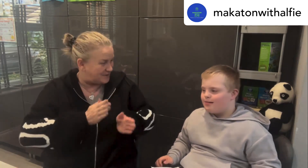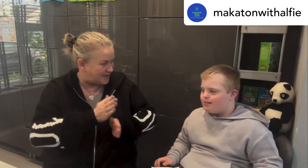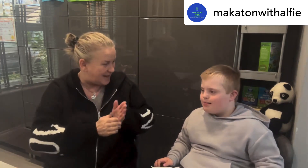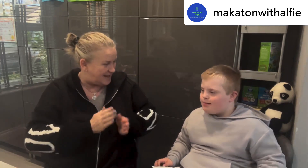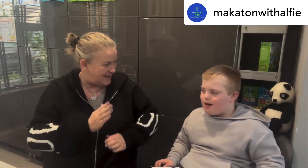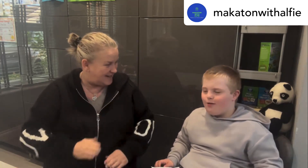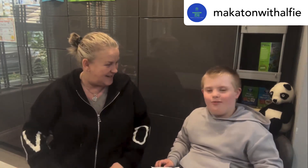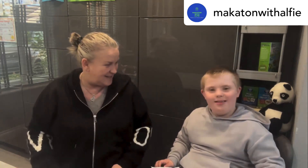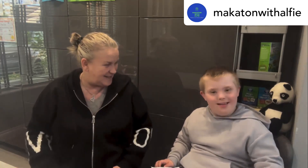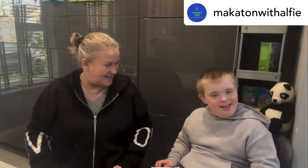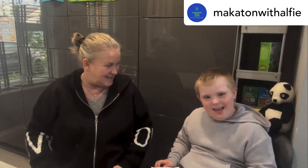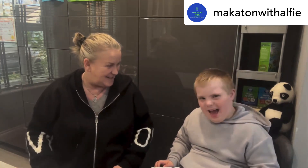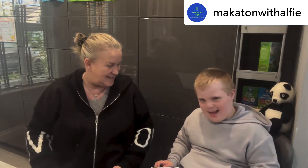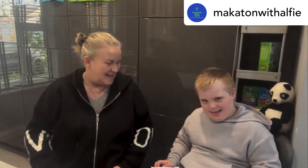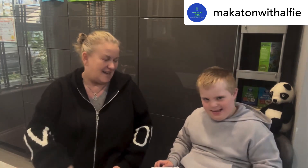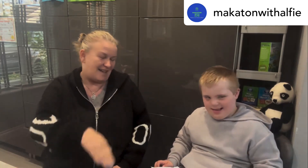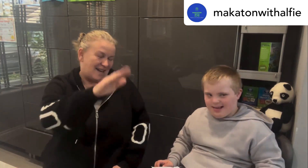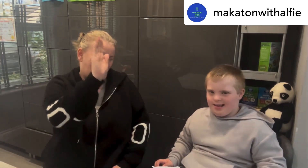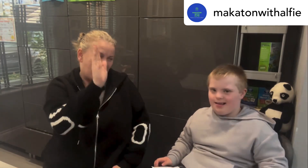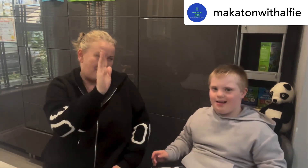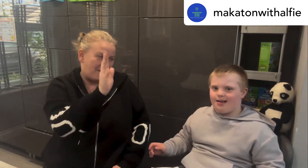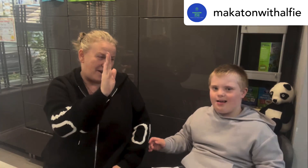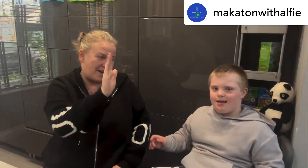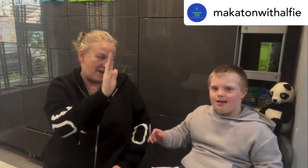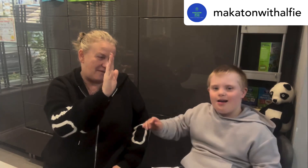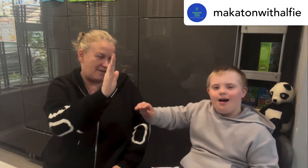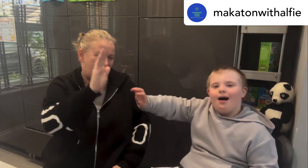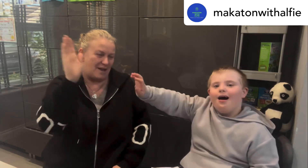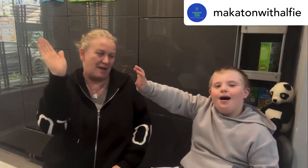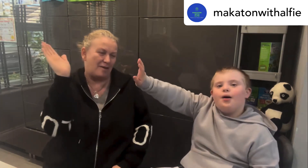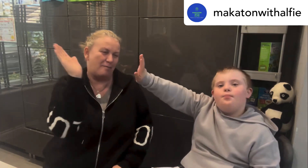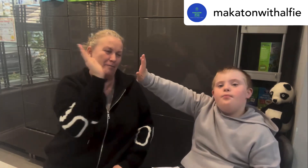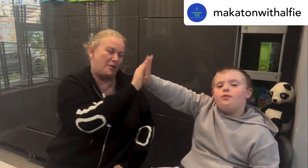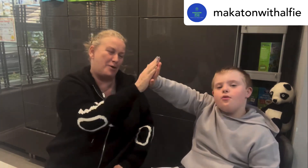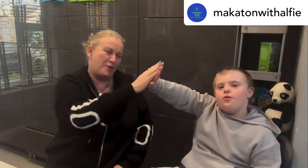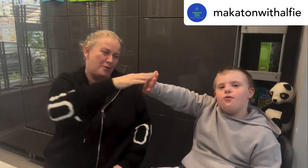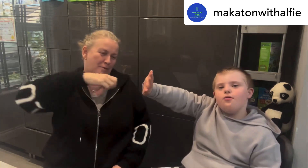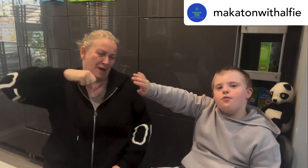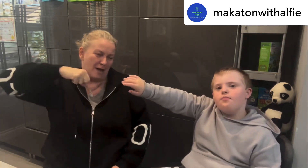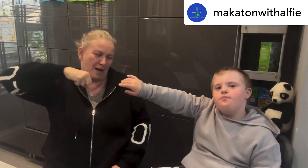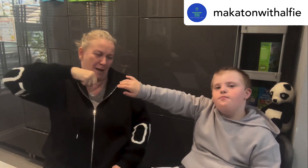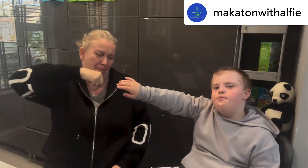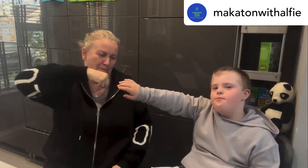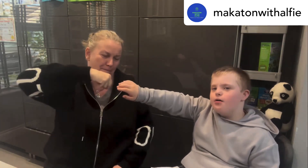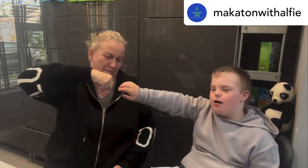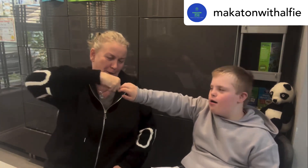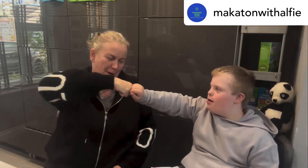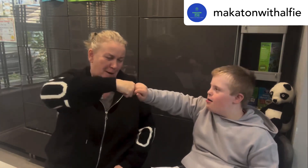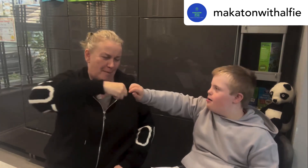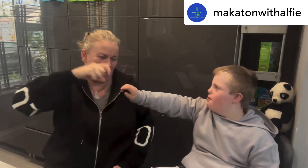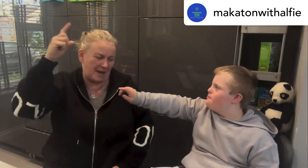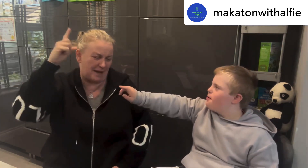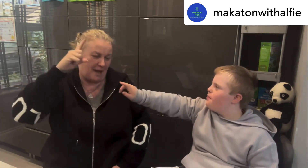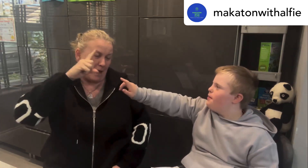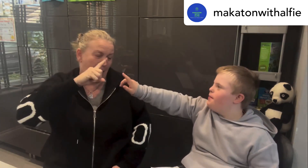signing? Oh, yes. High five. Boom. Boom. And a beep, beep,